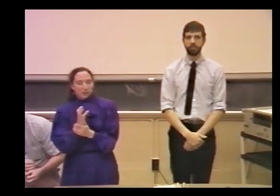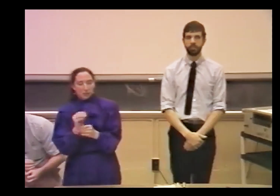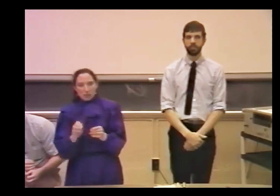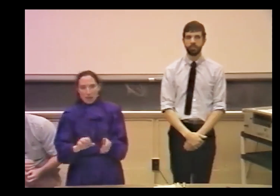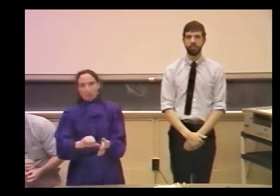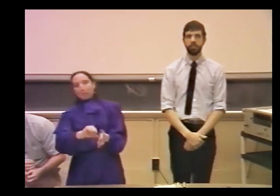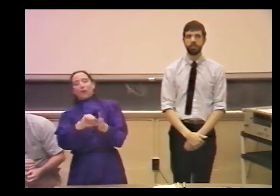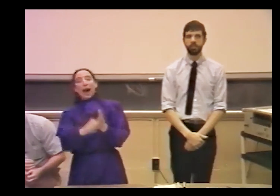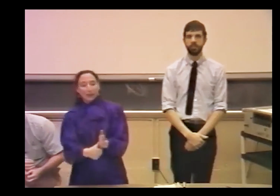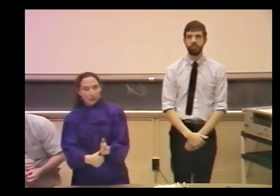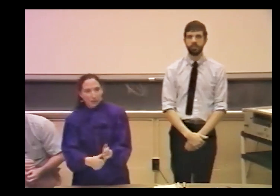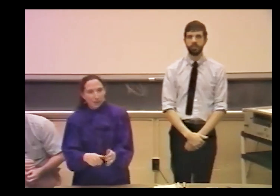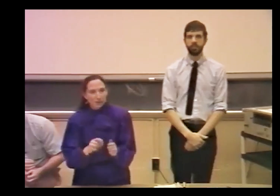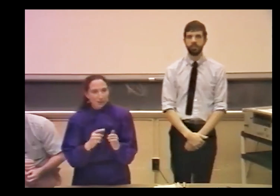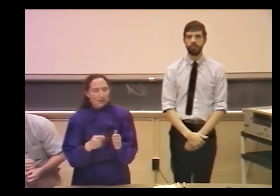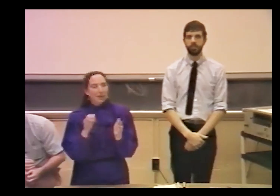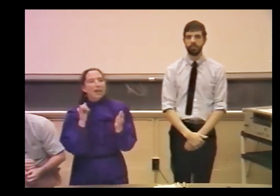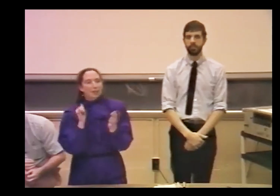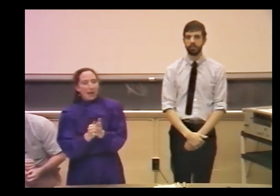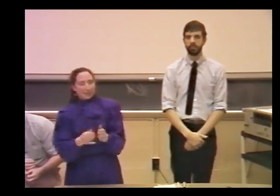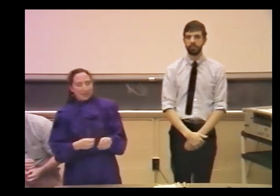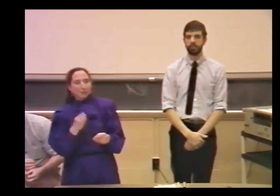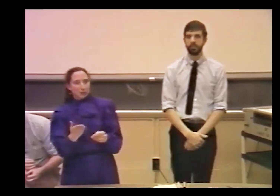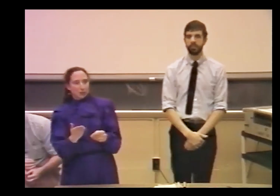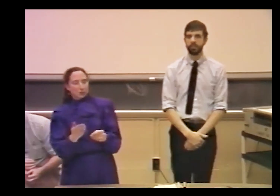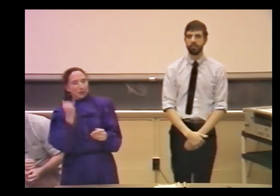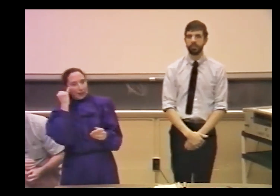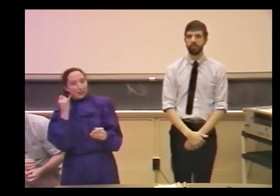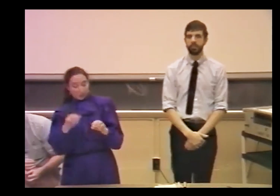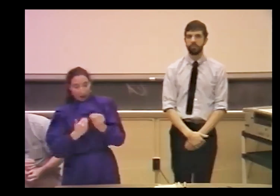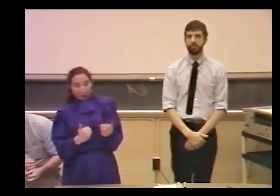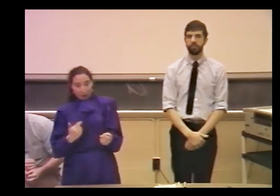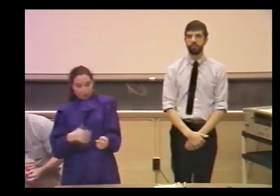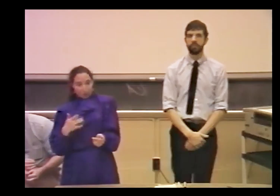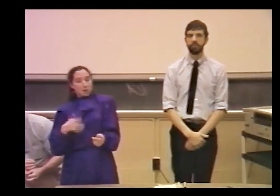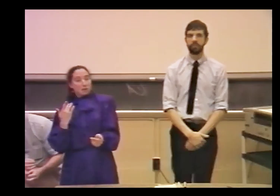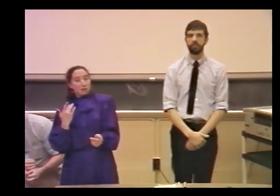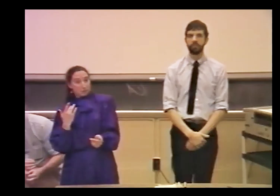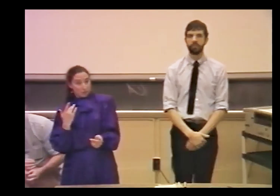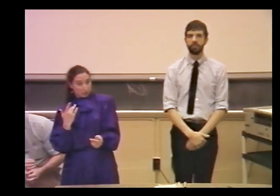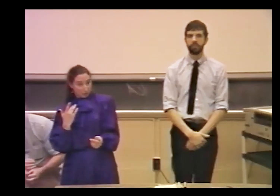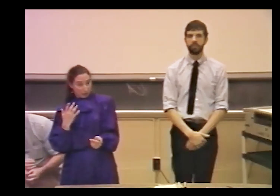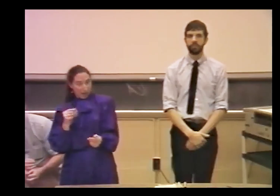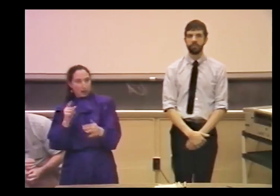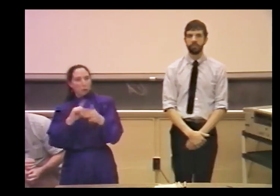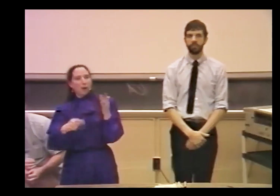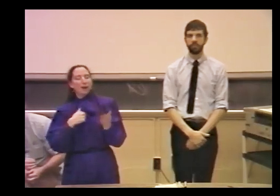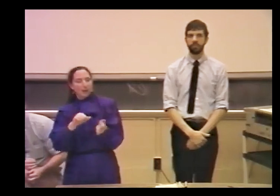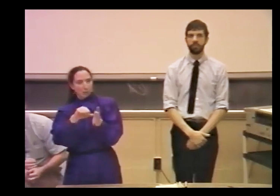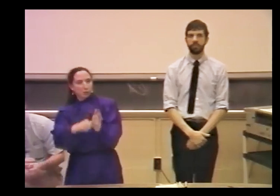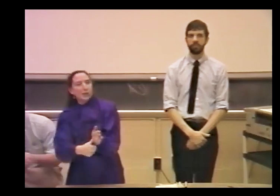so emphatic stress, I mean, that's giving you an idea of how I feel and what I am